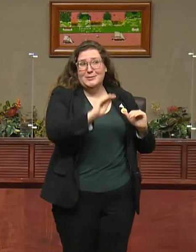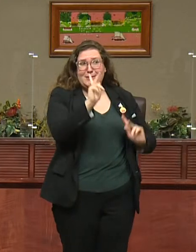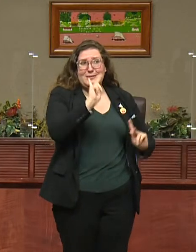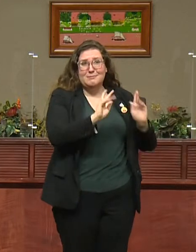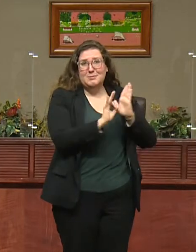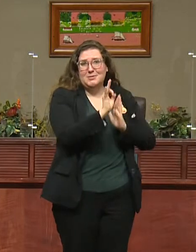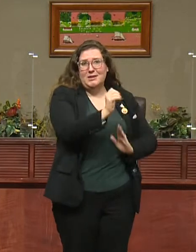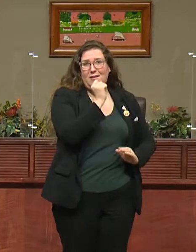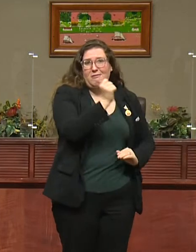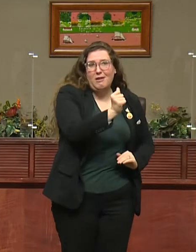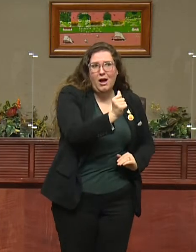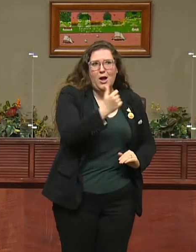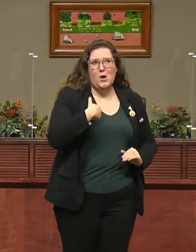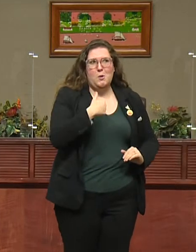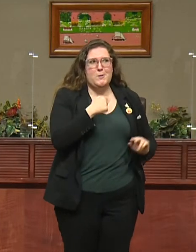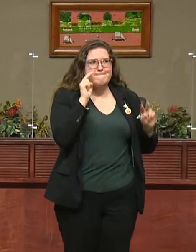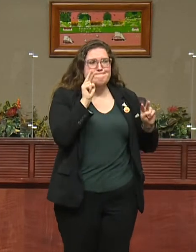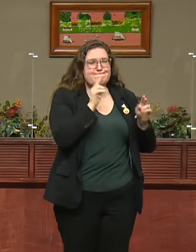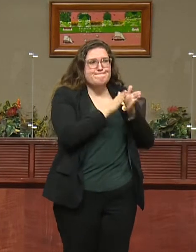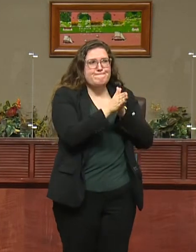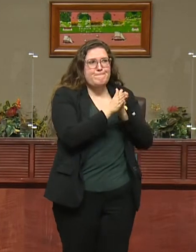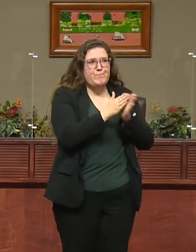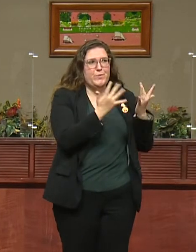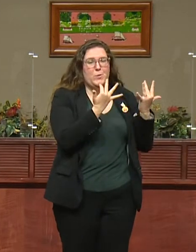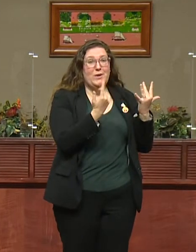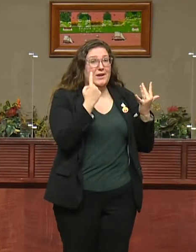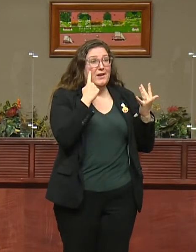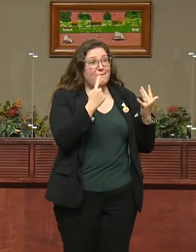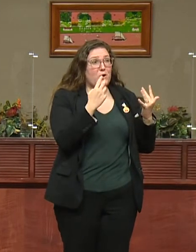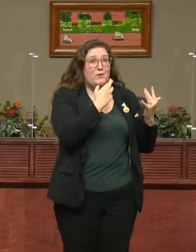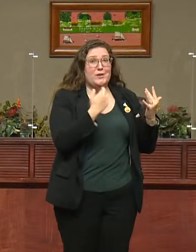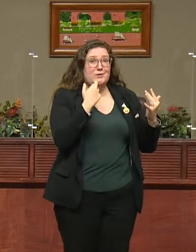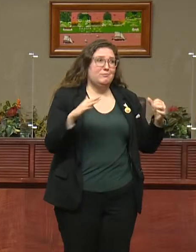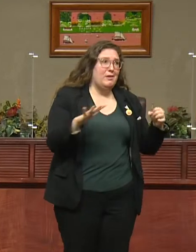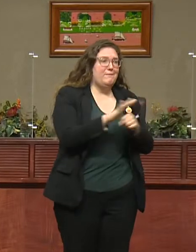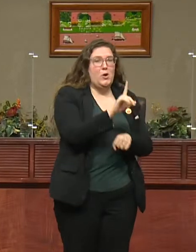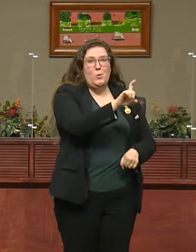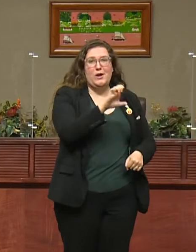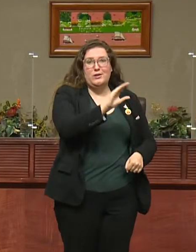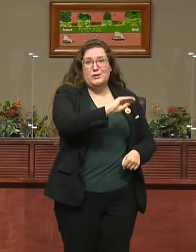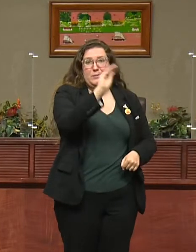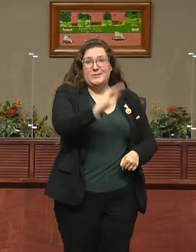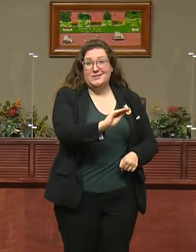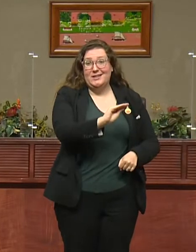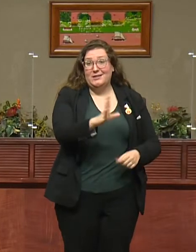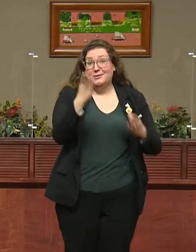to 100% capacity. So I am happy to learn that